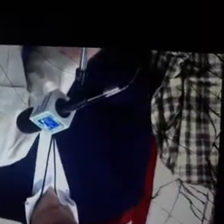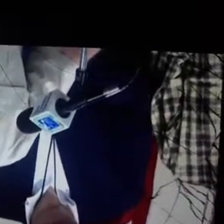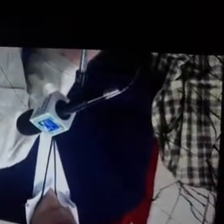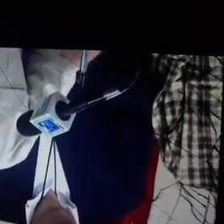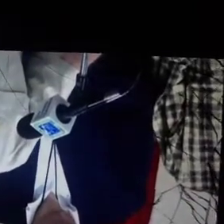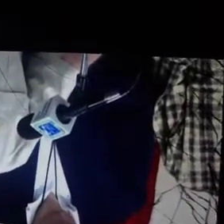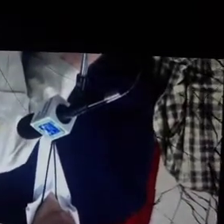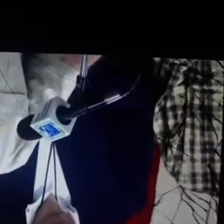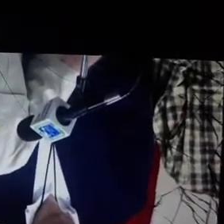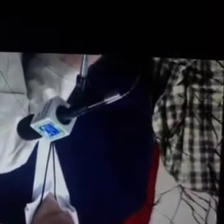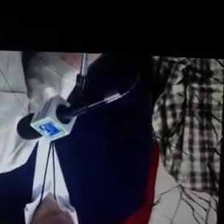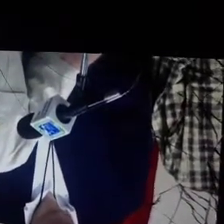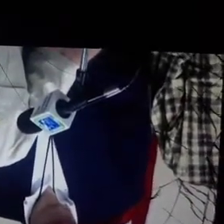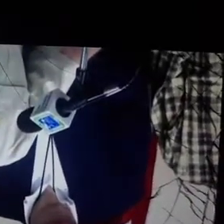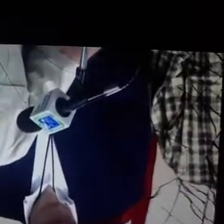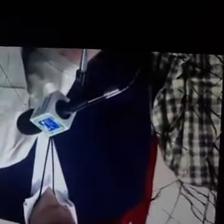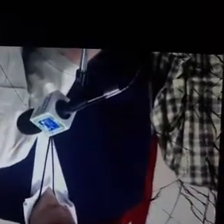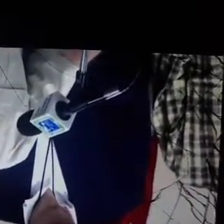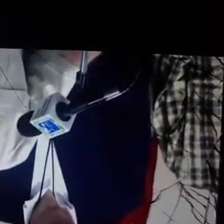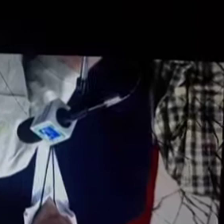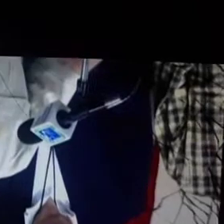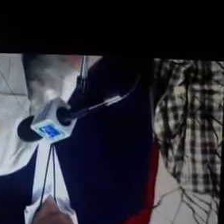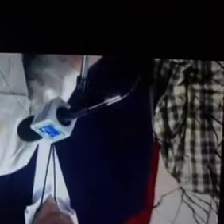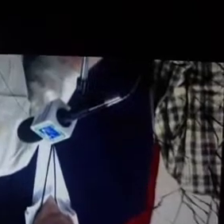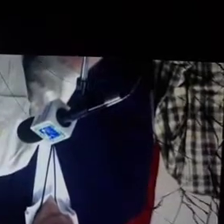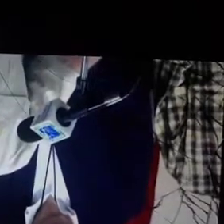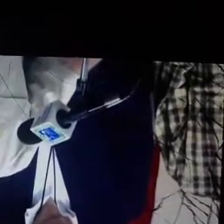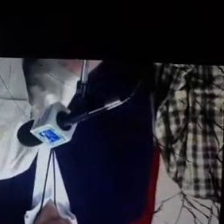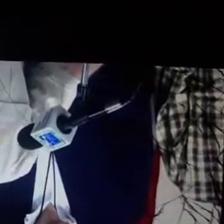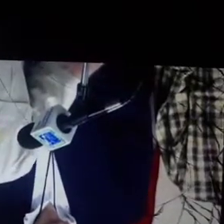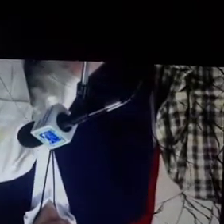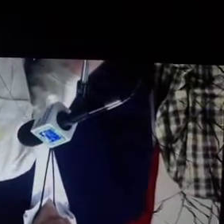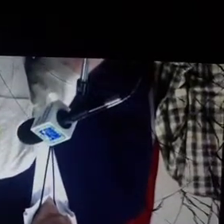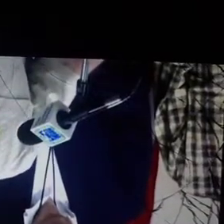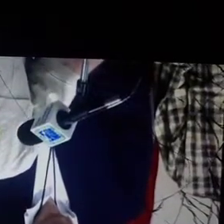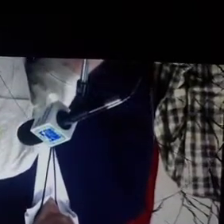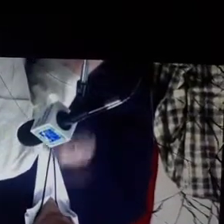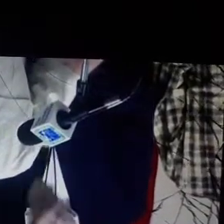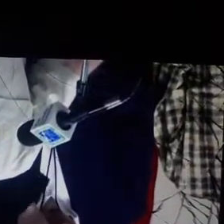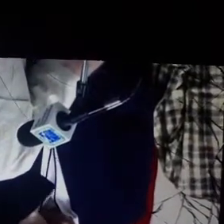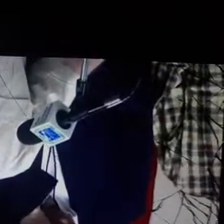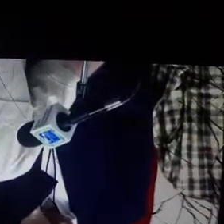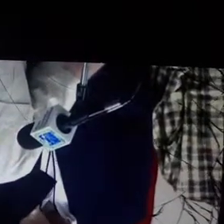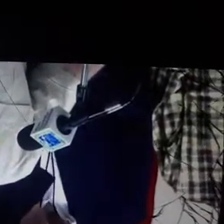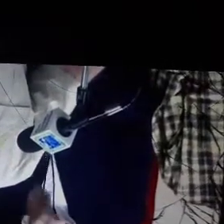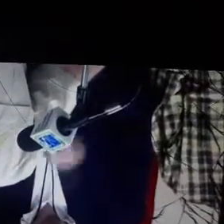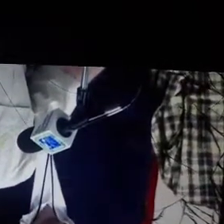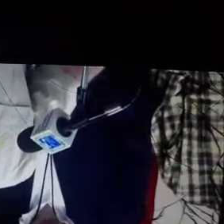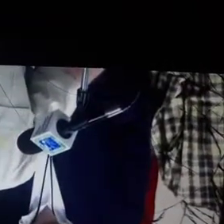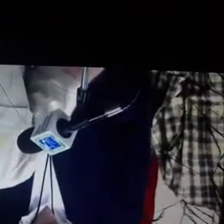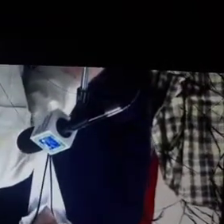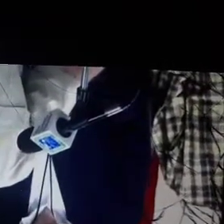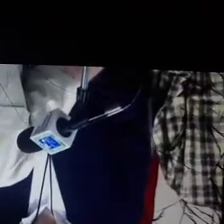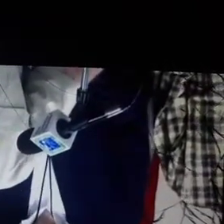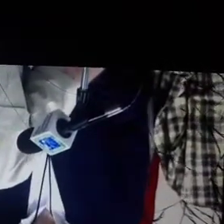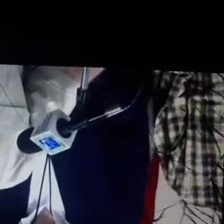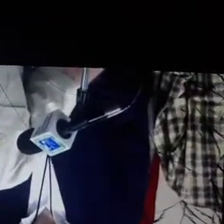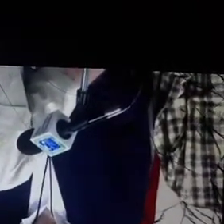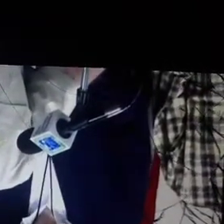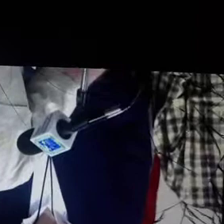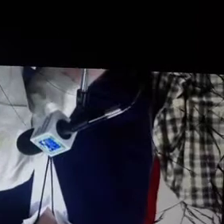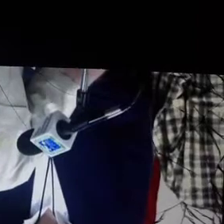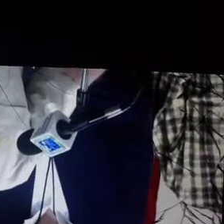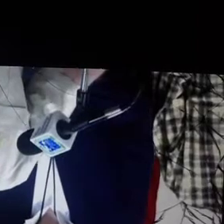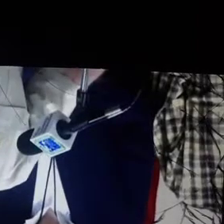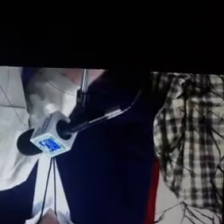more comfortable if you're outside of Beaufort County because the storm looks like it's really going to get us a problem. If you decided to stay and you just won't